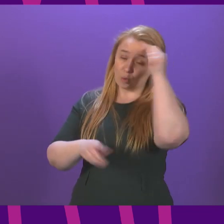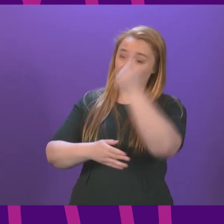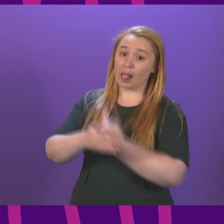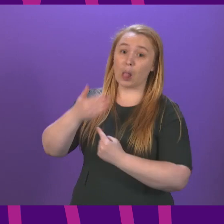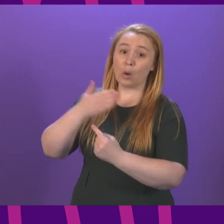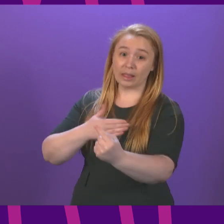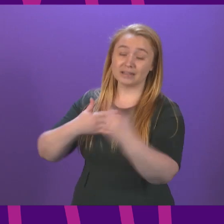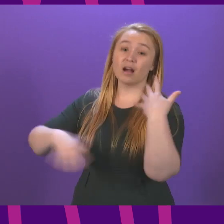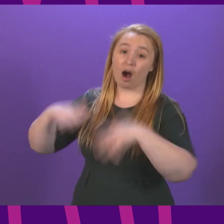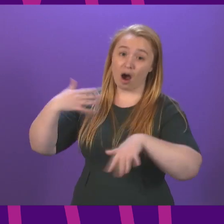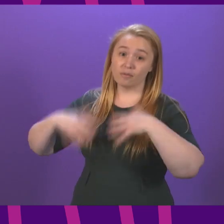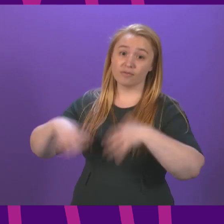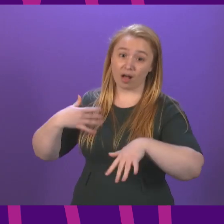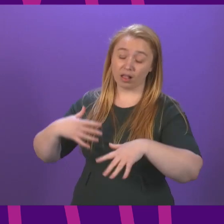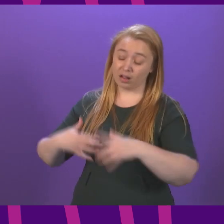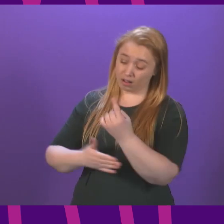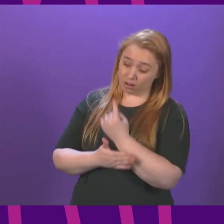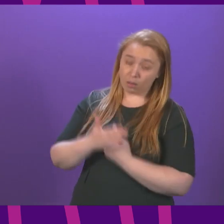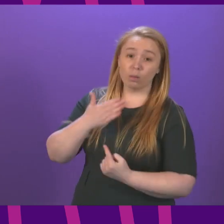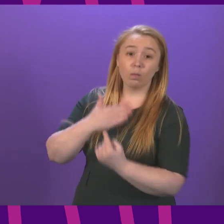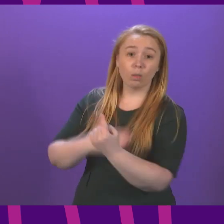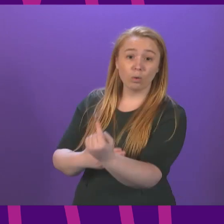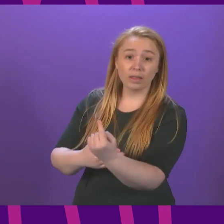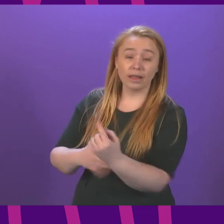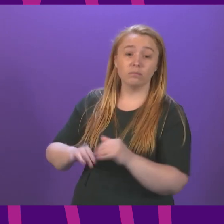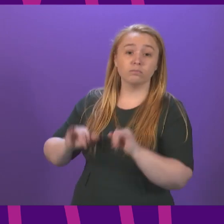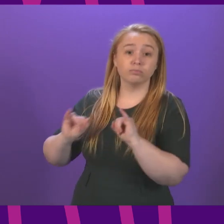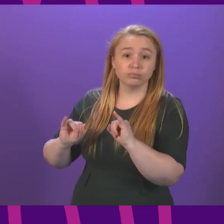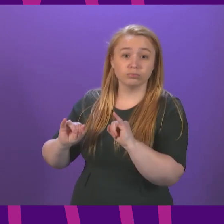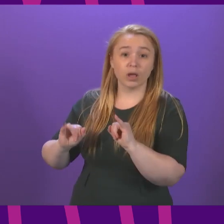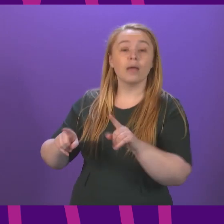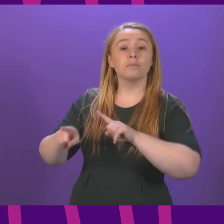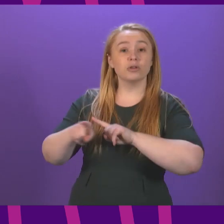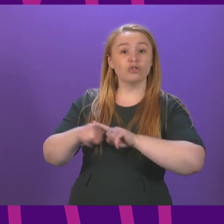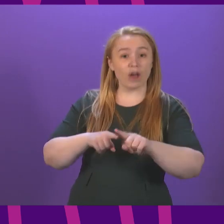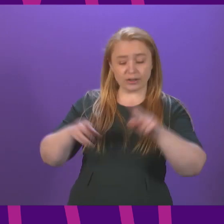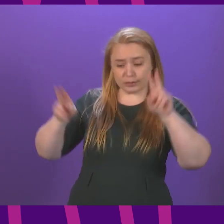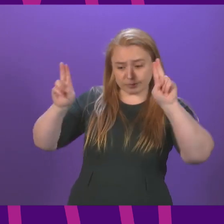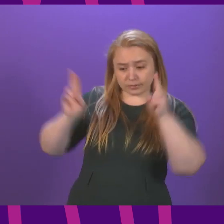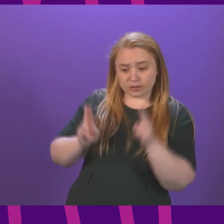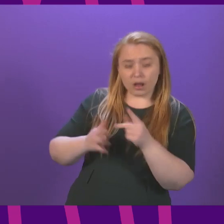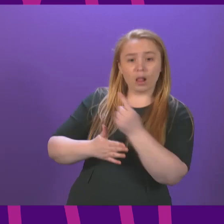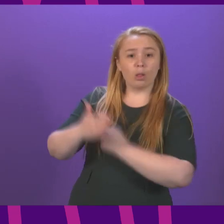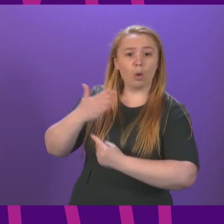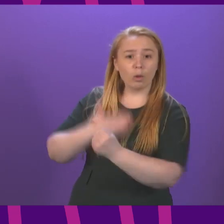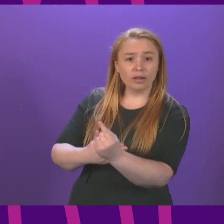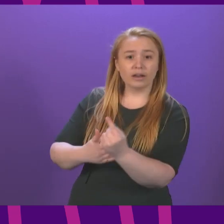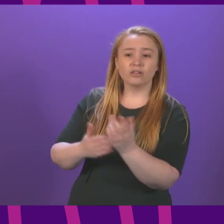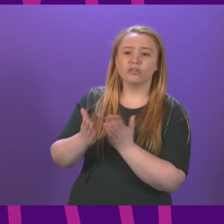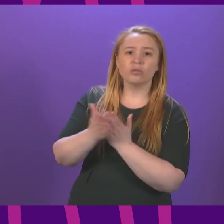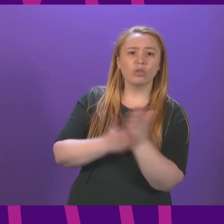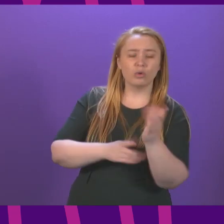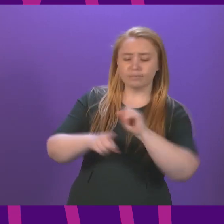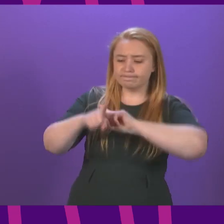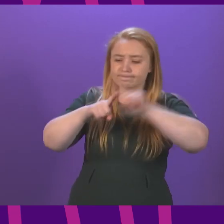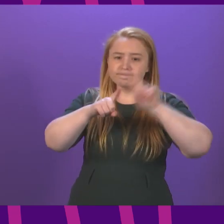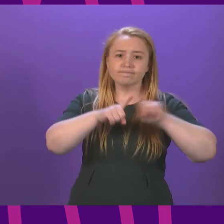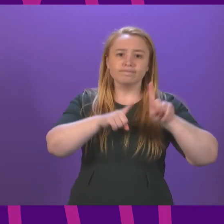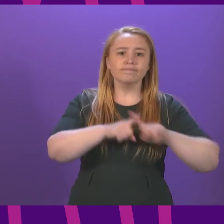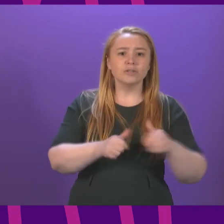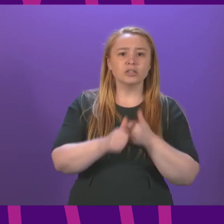isolation. We have invested to tackle loneliness and social isolation right from the start of the pandemic through a range of different support